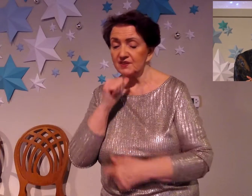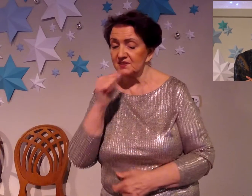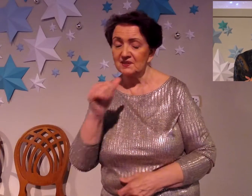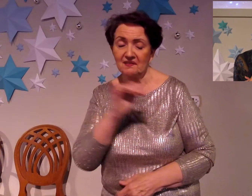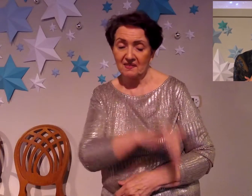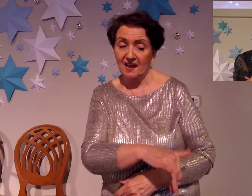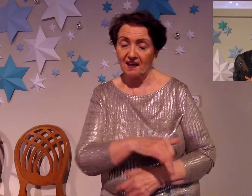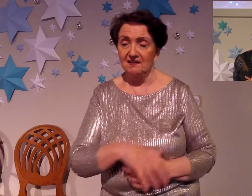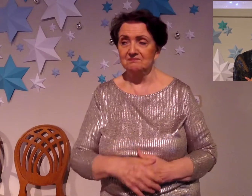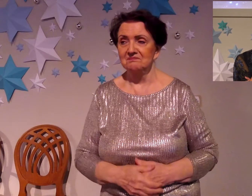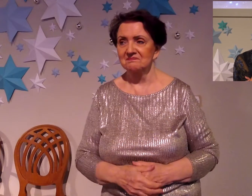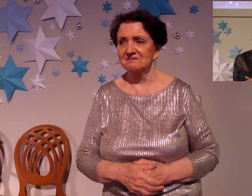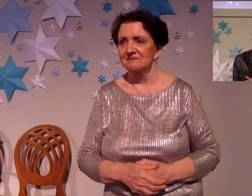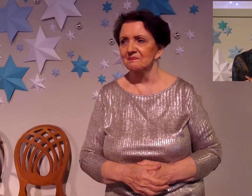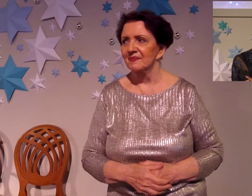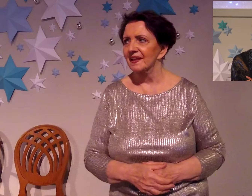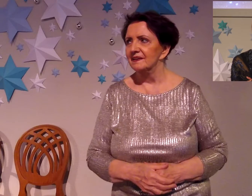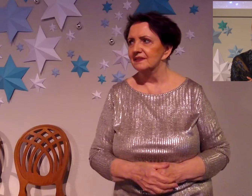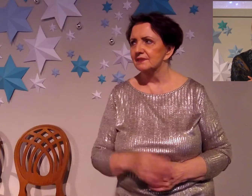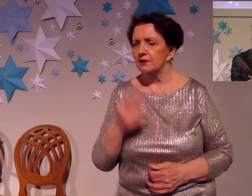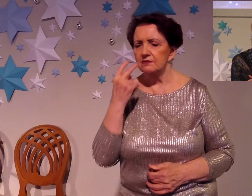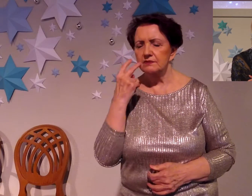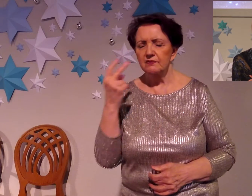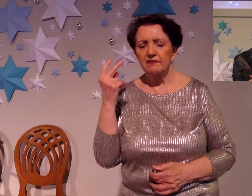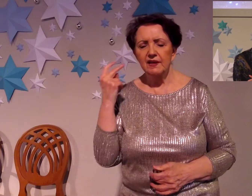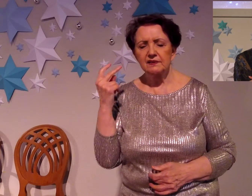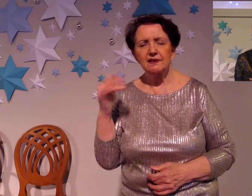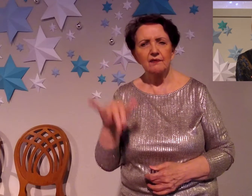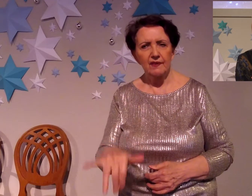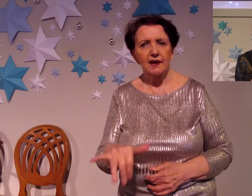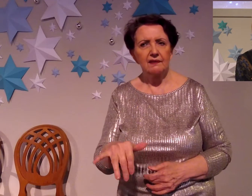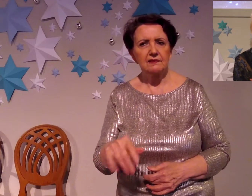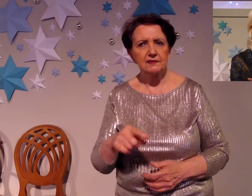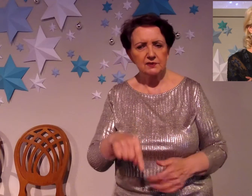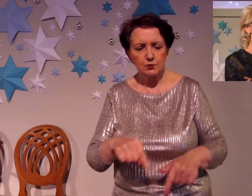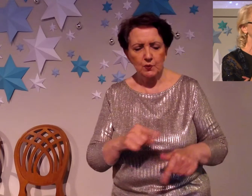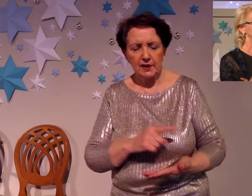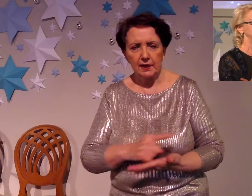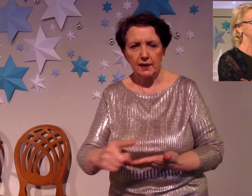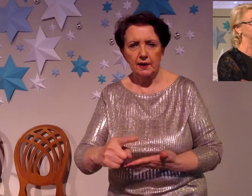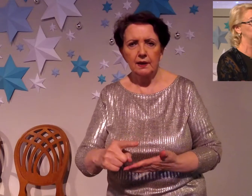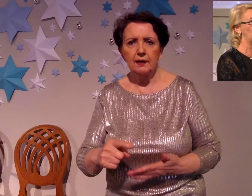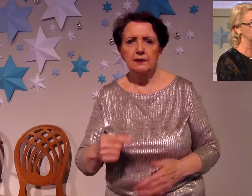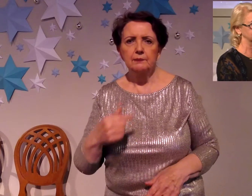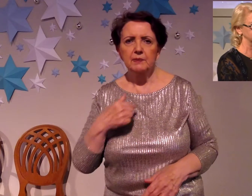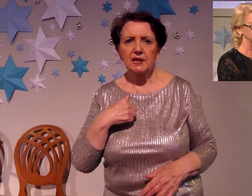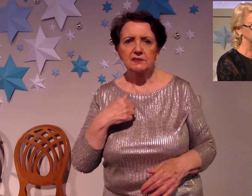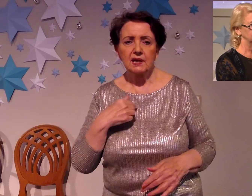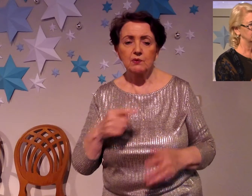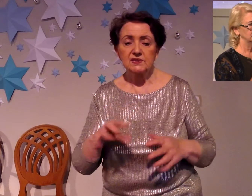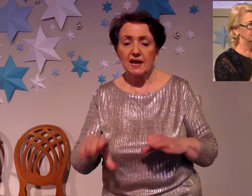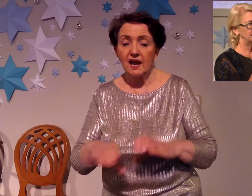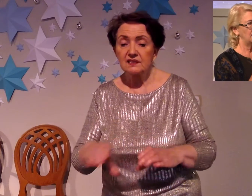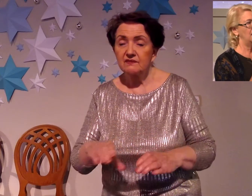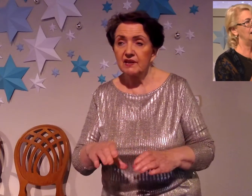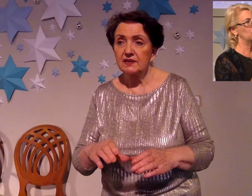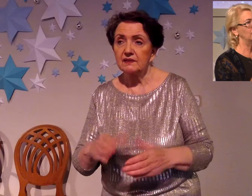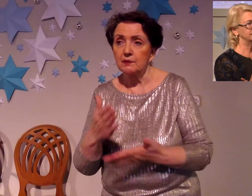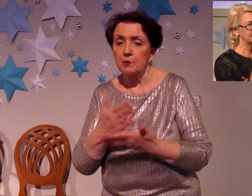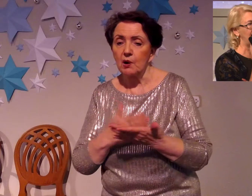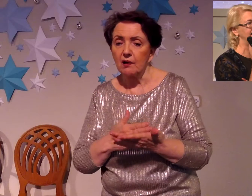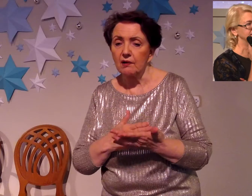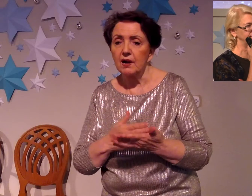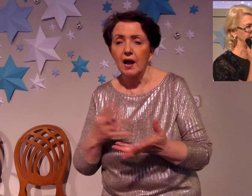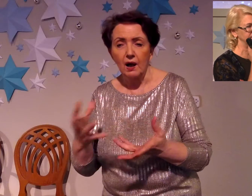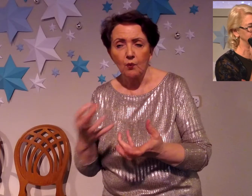this week because I really was activating that part that I